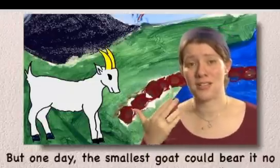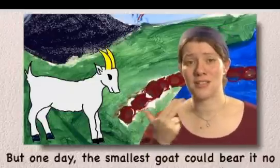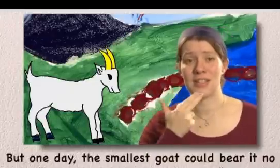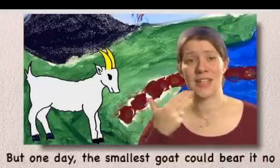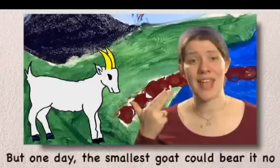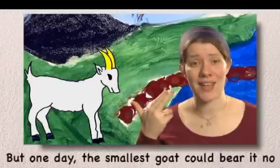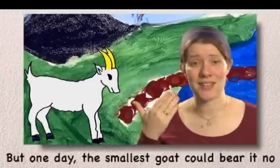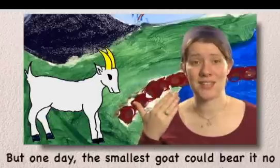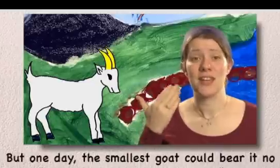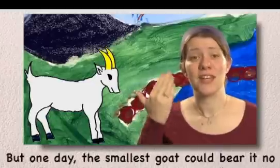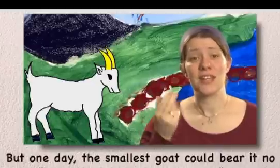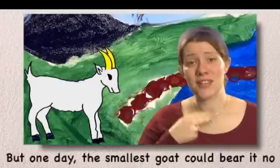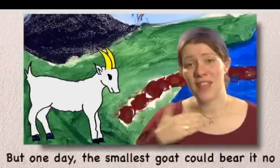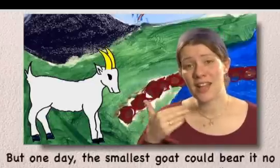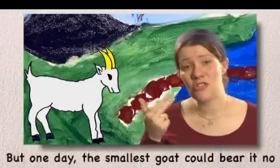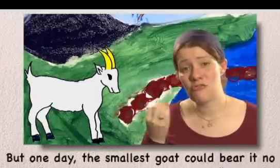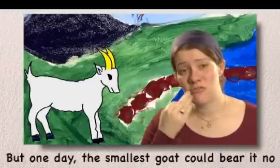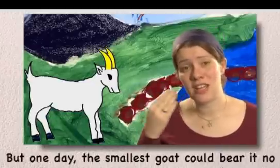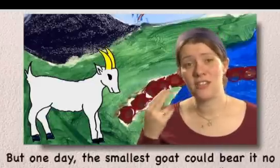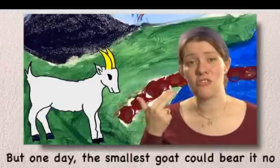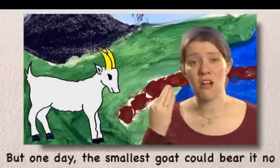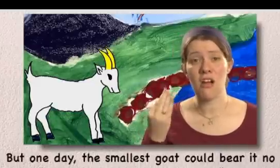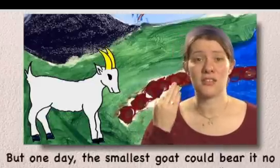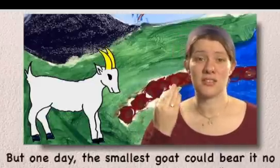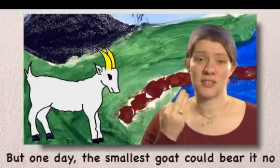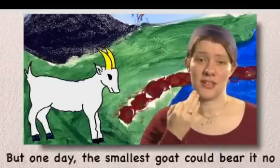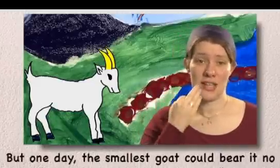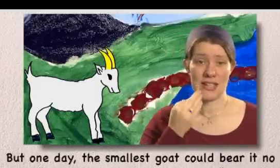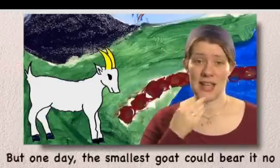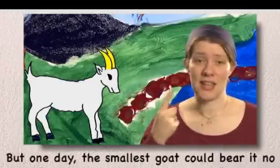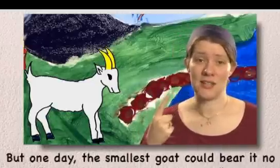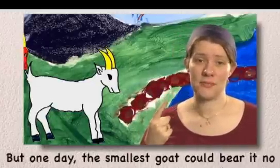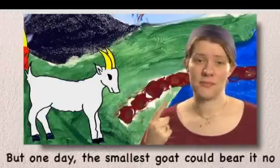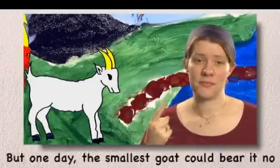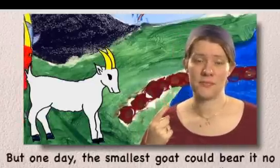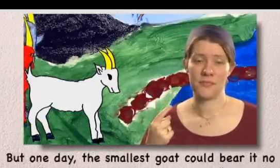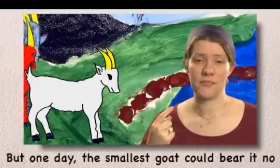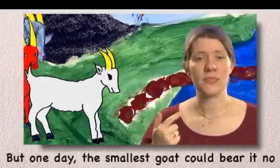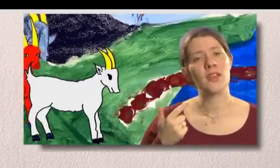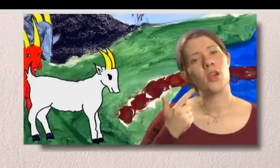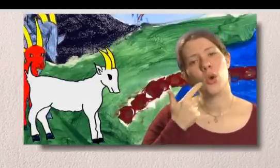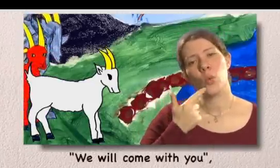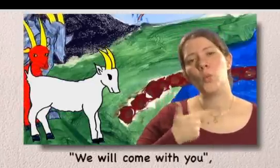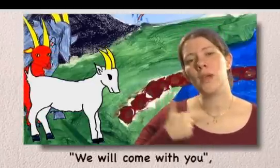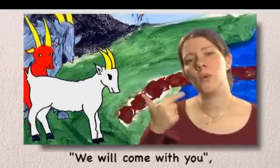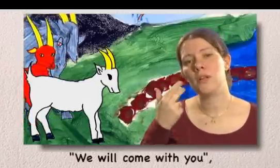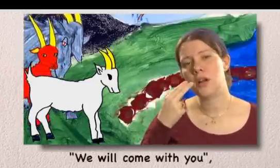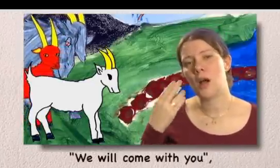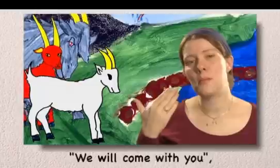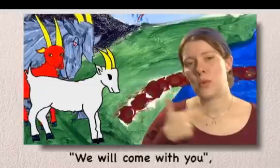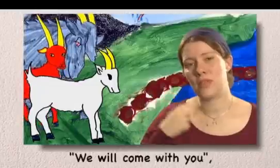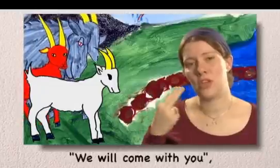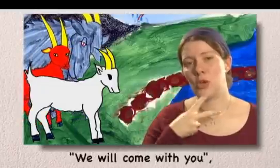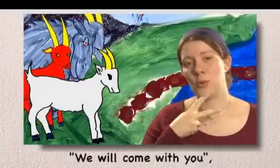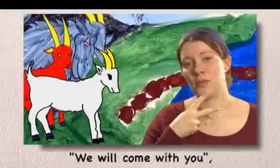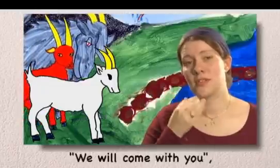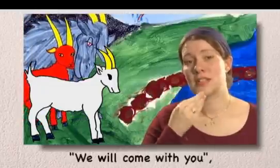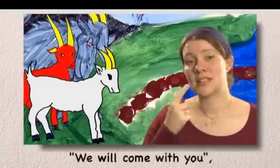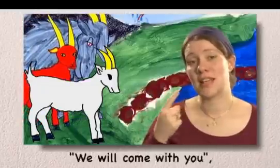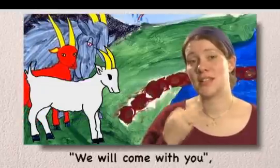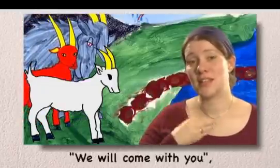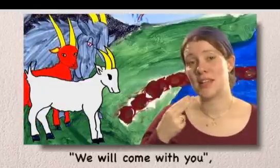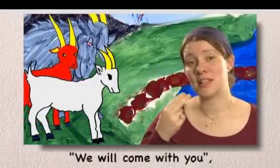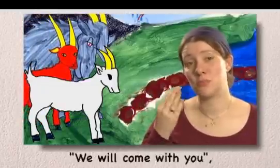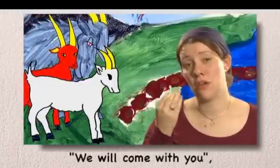must get to that green grass, he said. We will come with you,